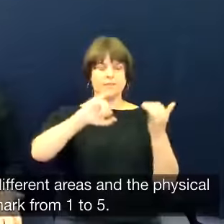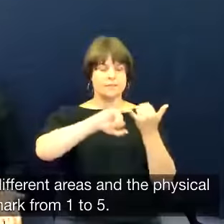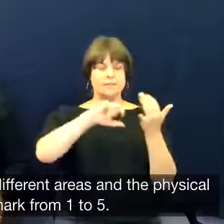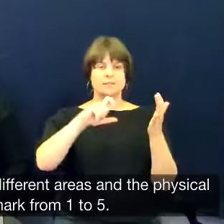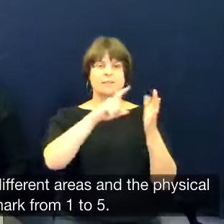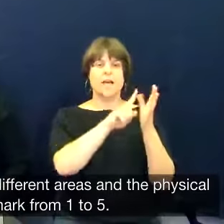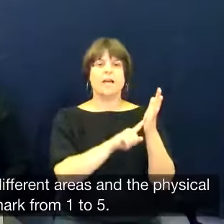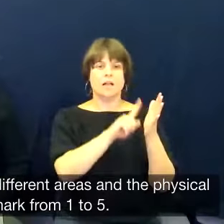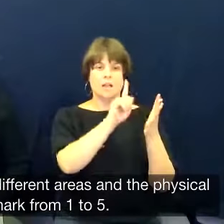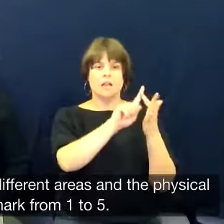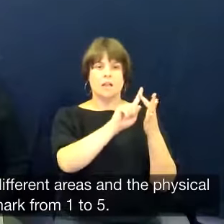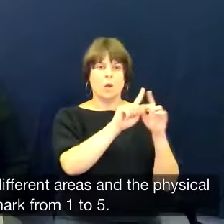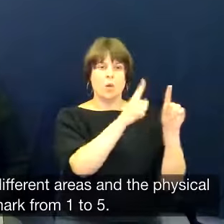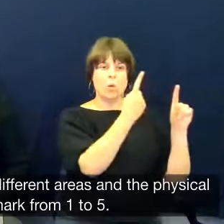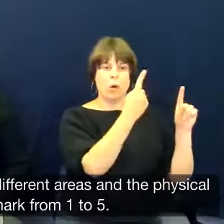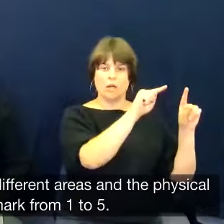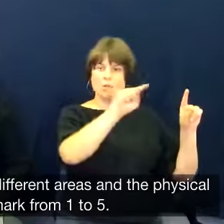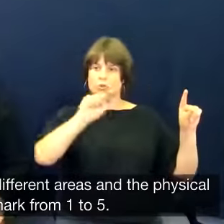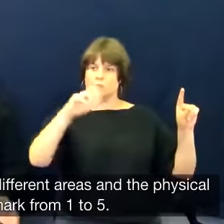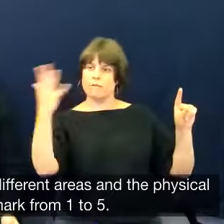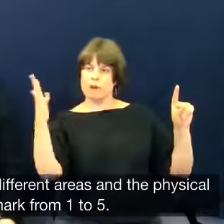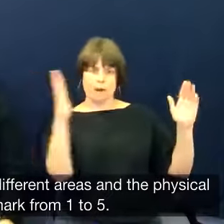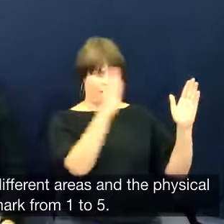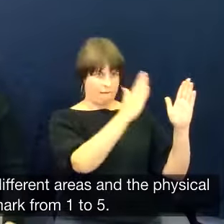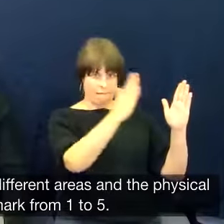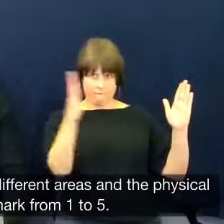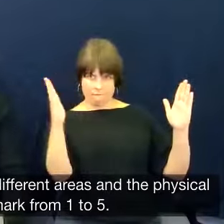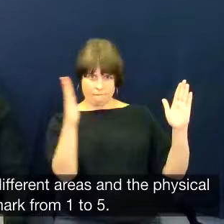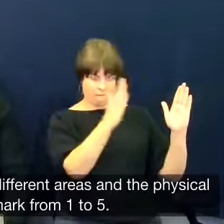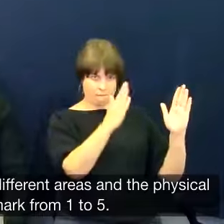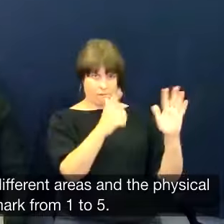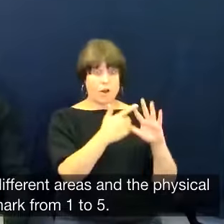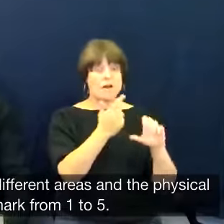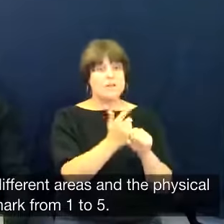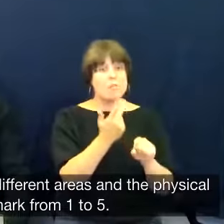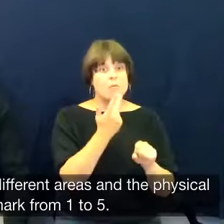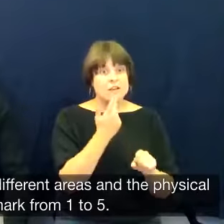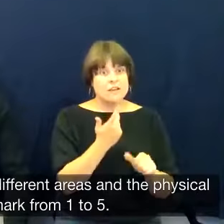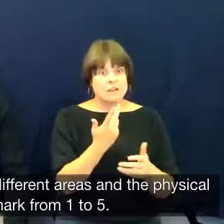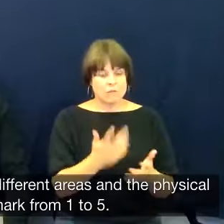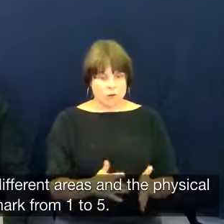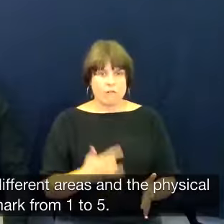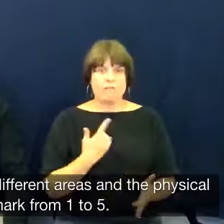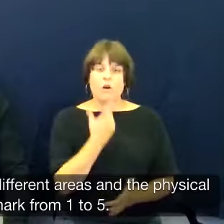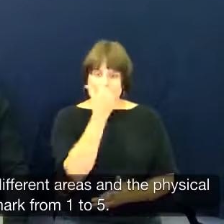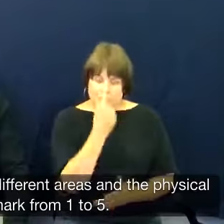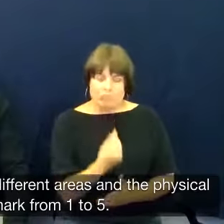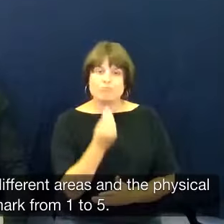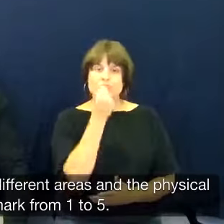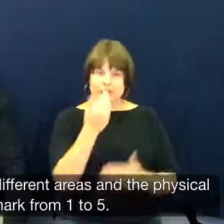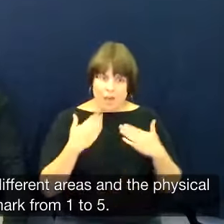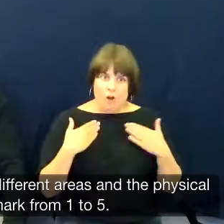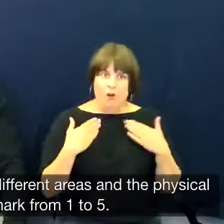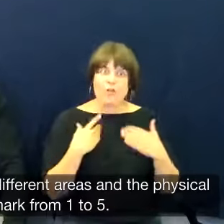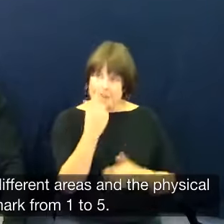So if you, for example, feel motivated to choose healthy food options,